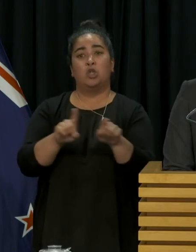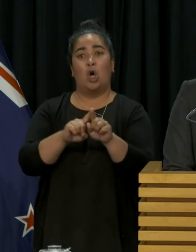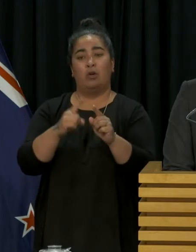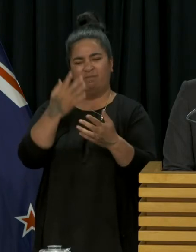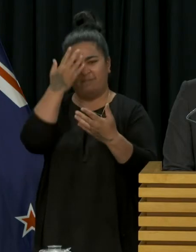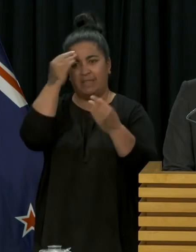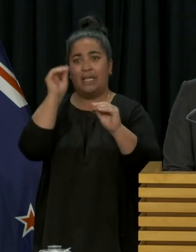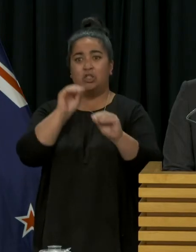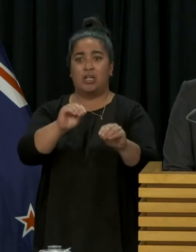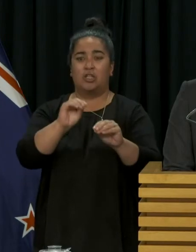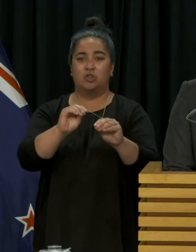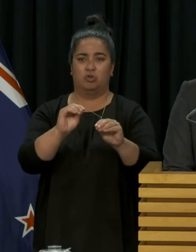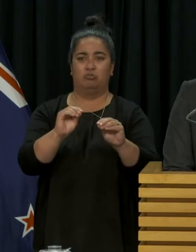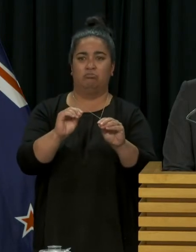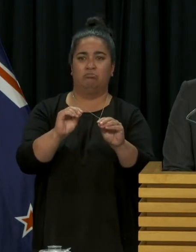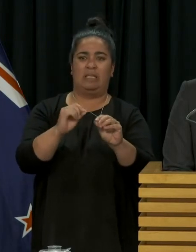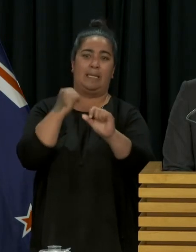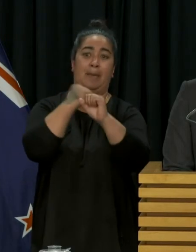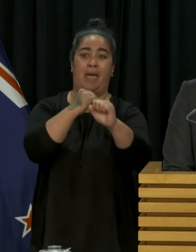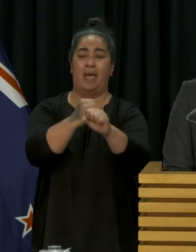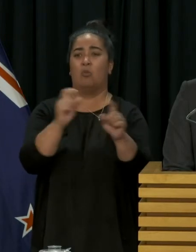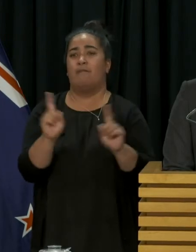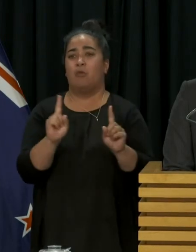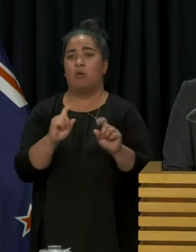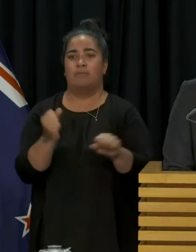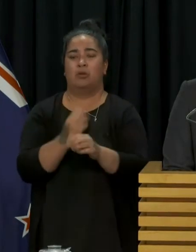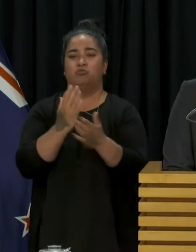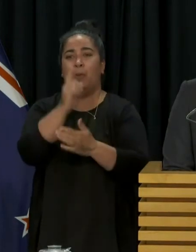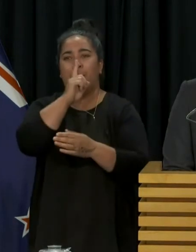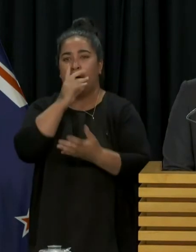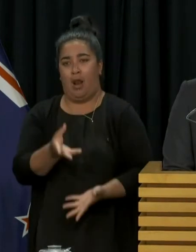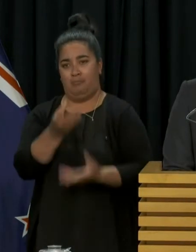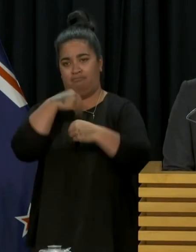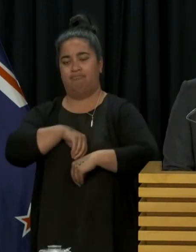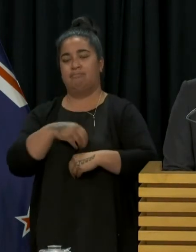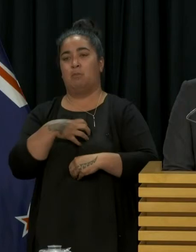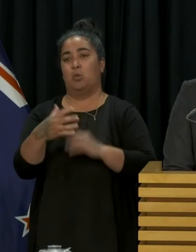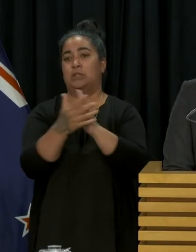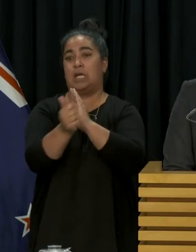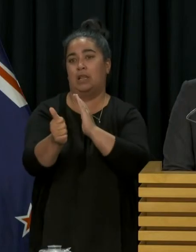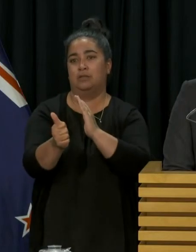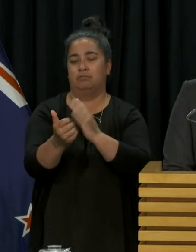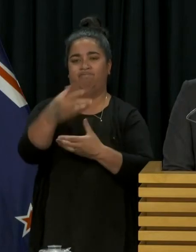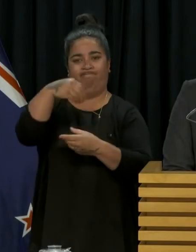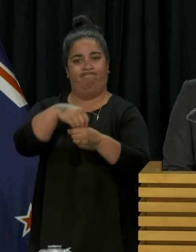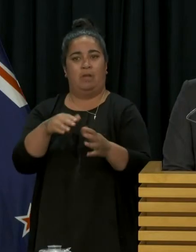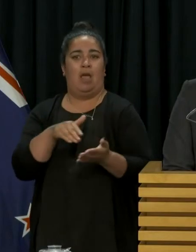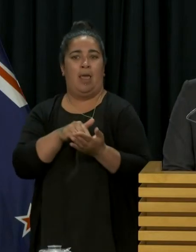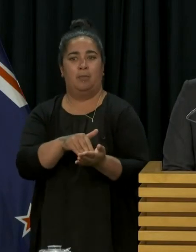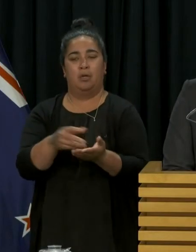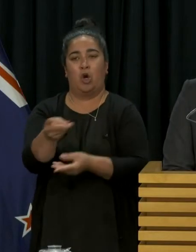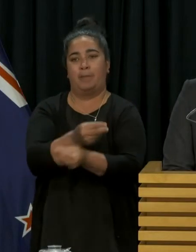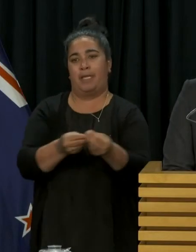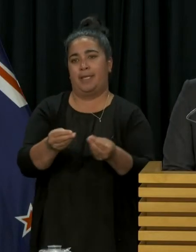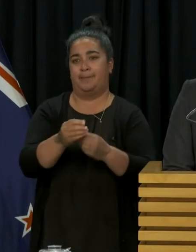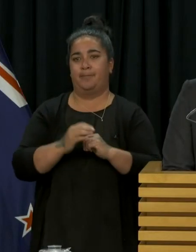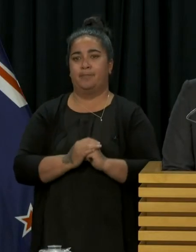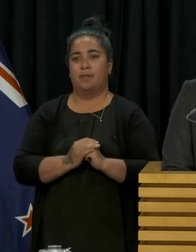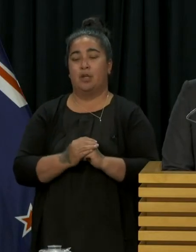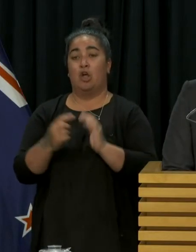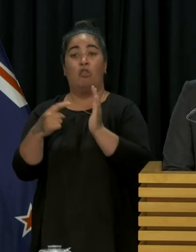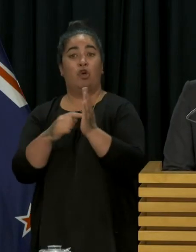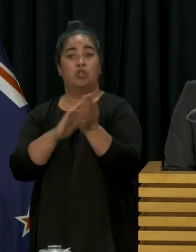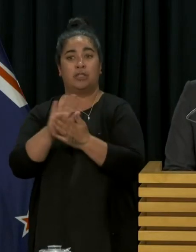New Zealanders to take up the trades essential to our economic recovery. On Thursday, I'm in Wellington and will attend and speak at an event